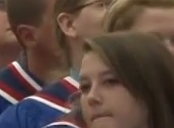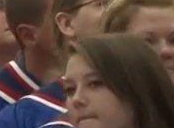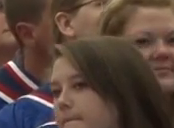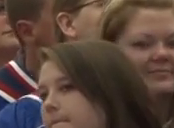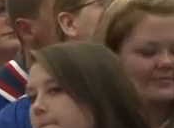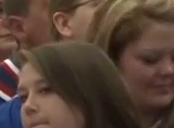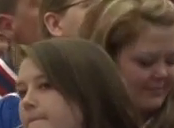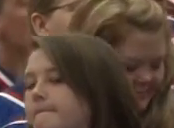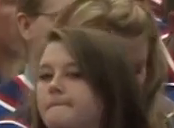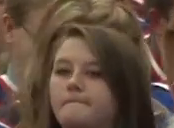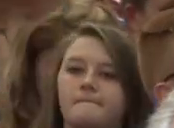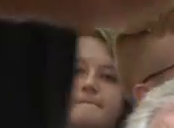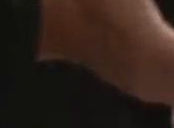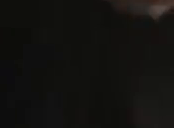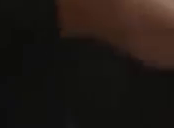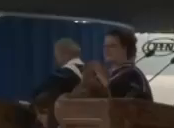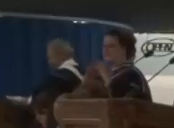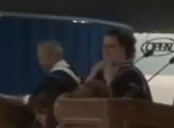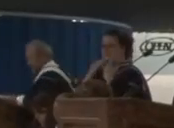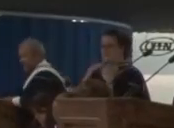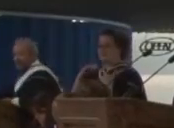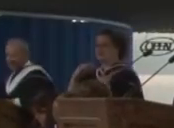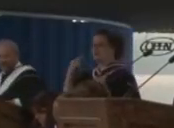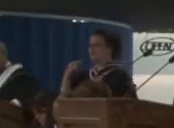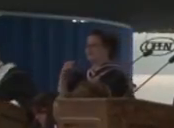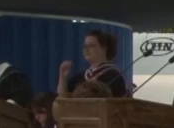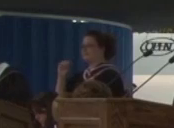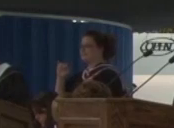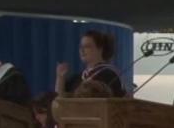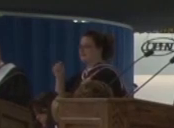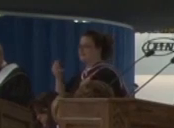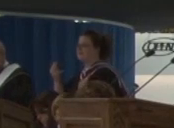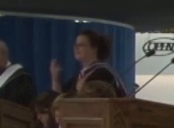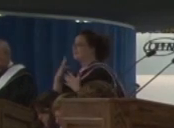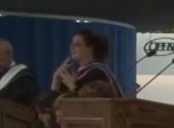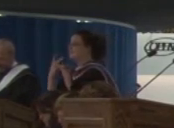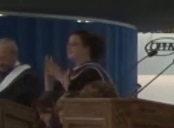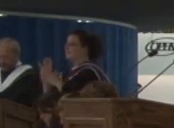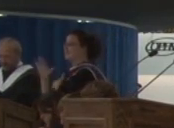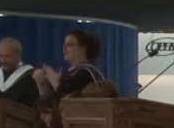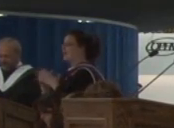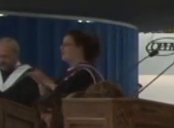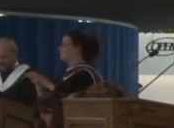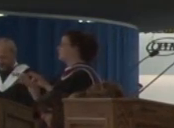Thank you, Governor Smith. This